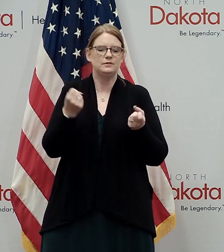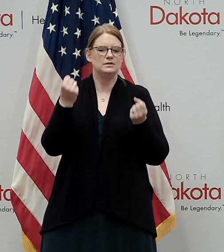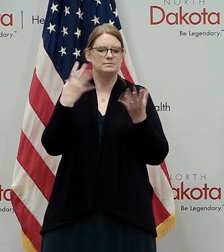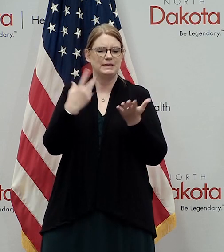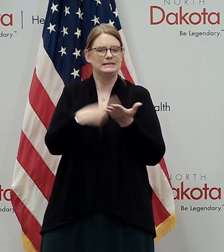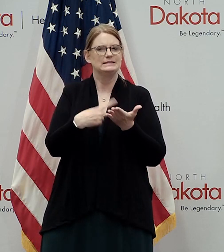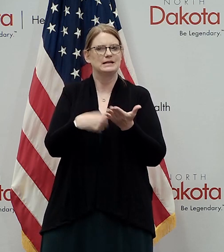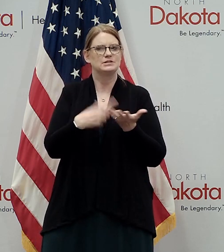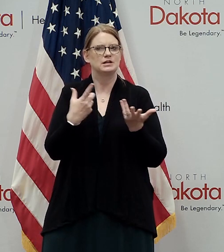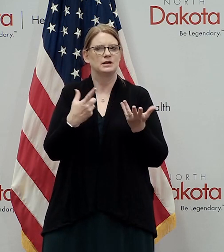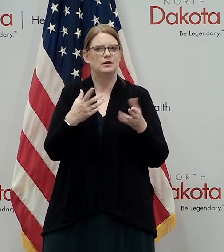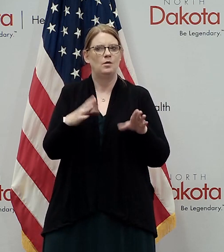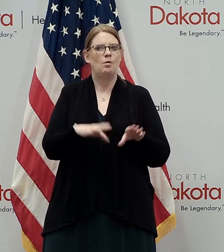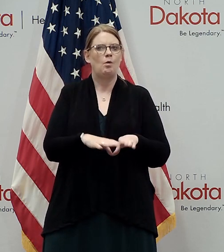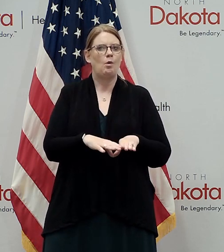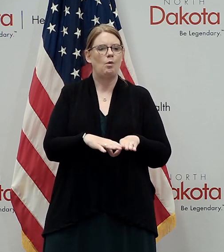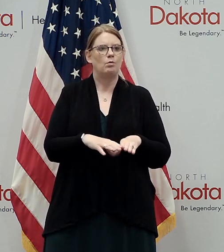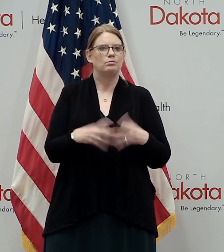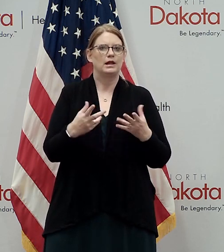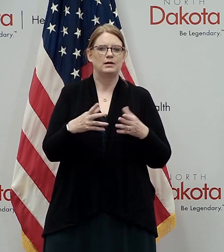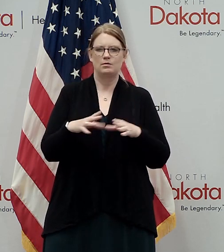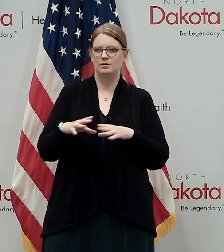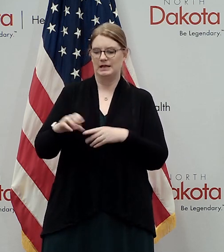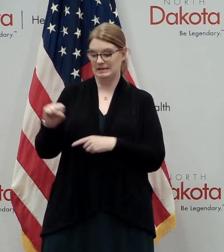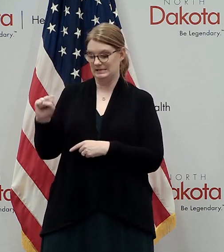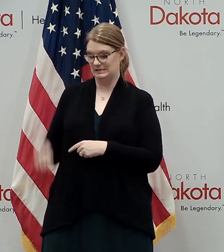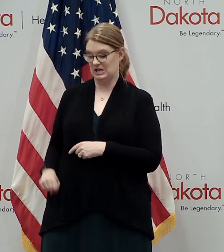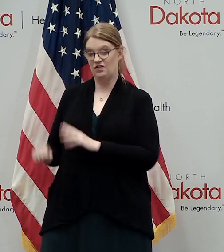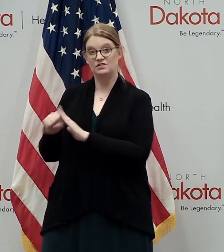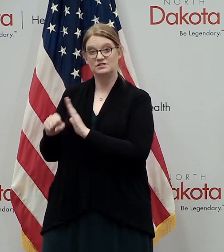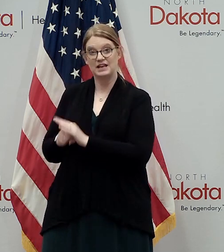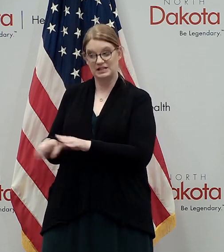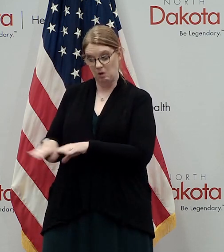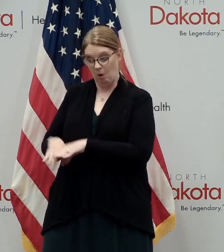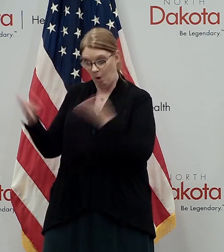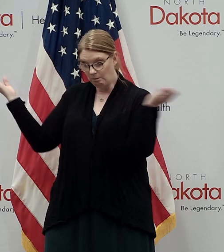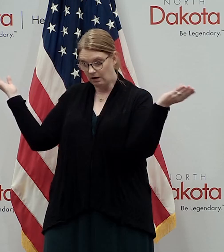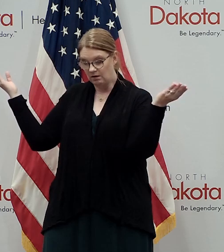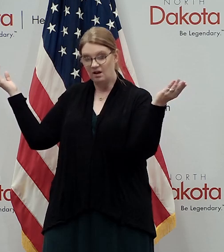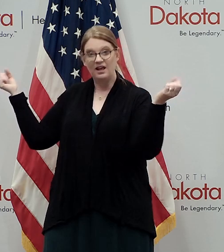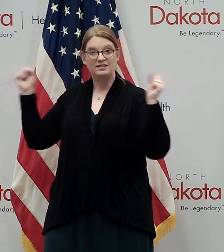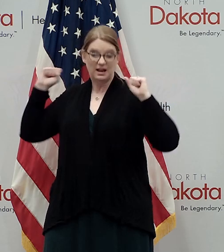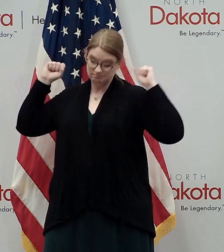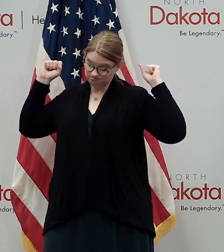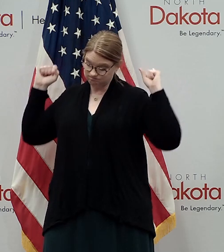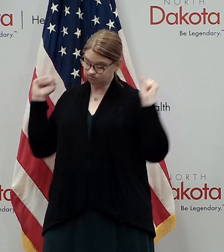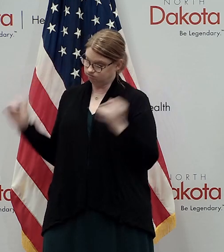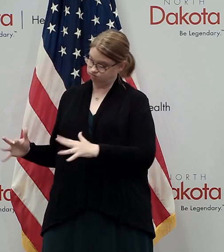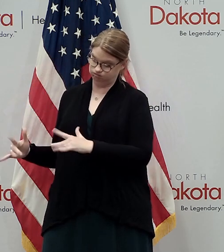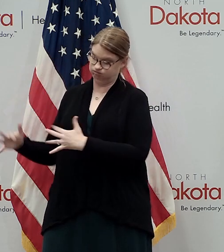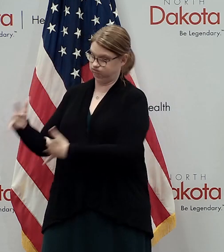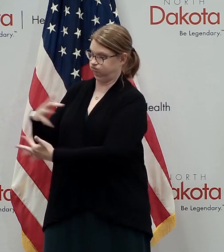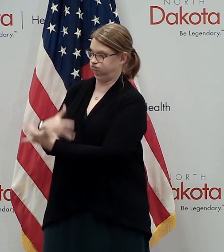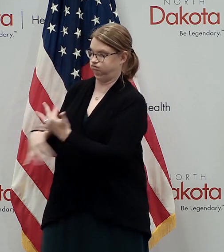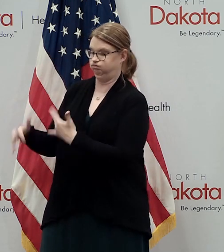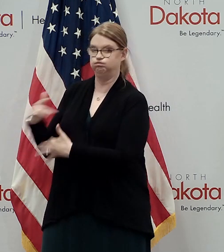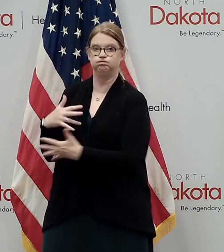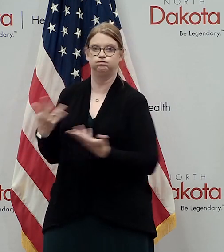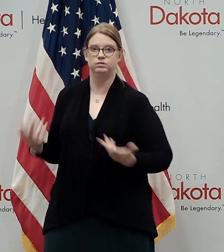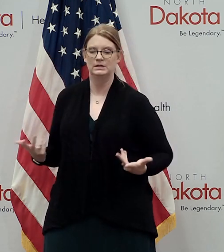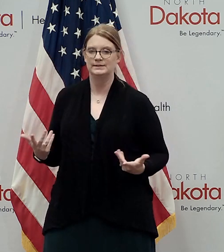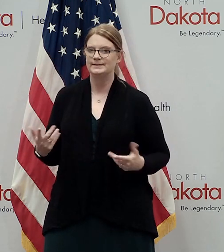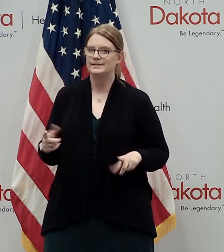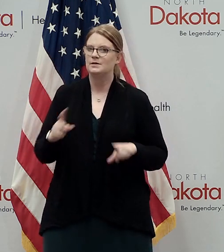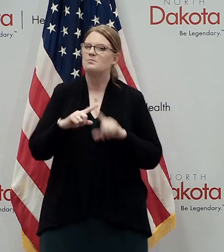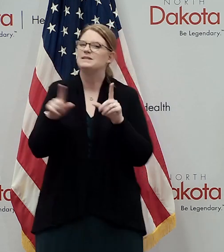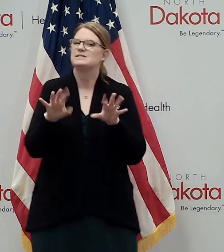about whether reopening in the southern states led to these outbreaks. It's important to know it was covered by Dr. Brooks yesterday